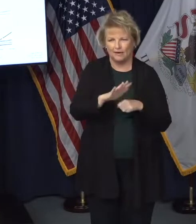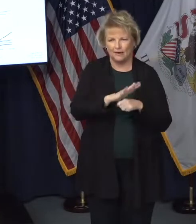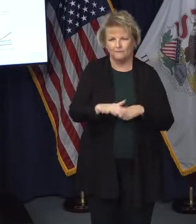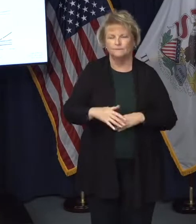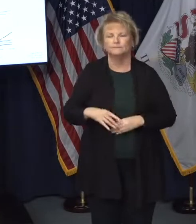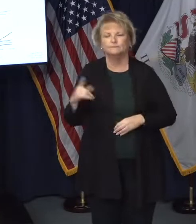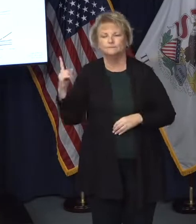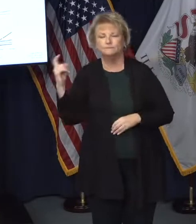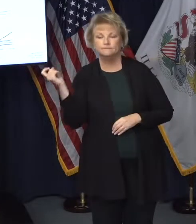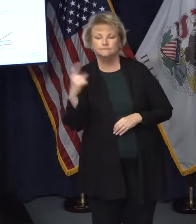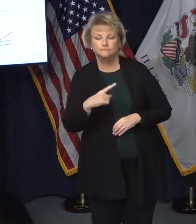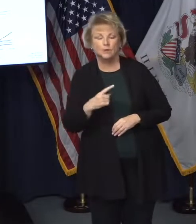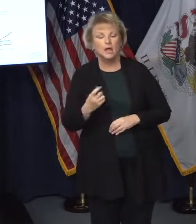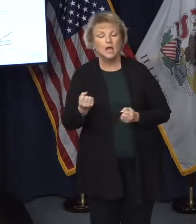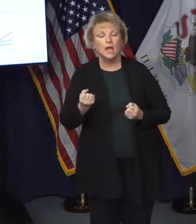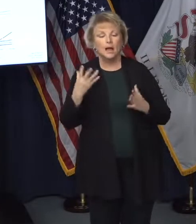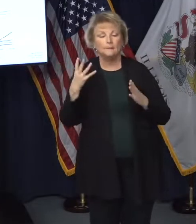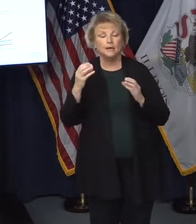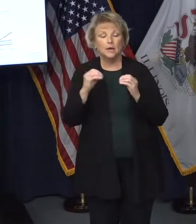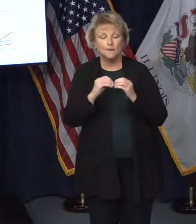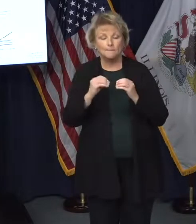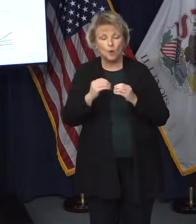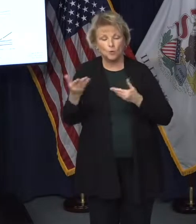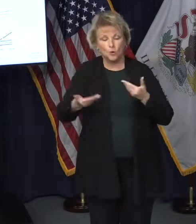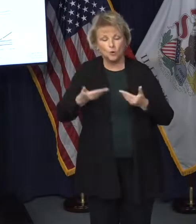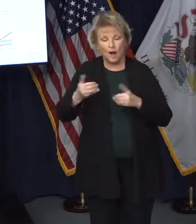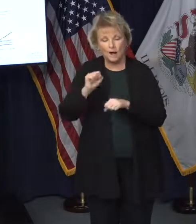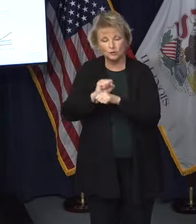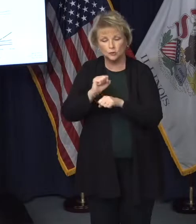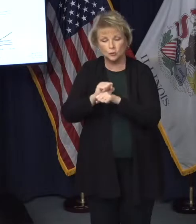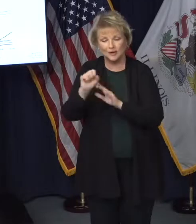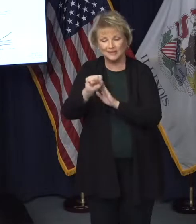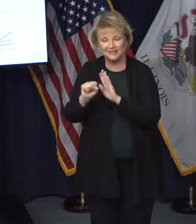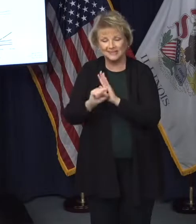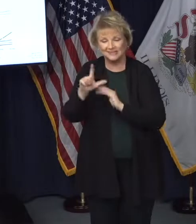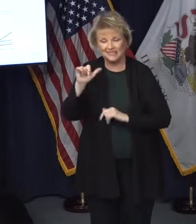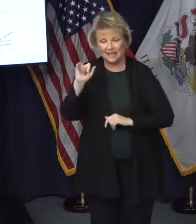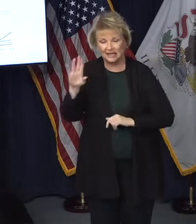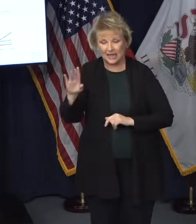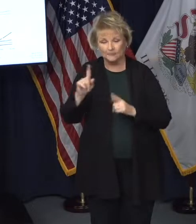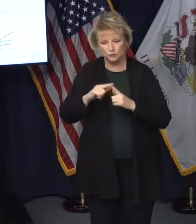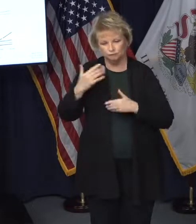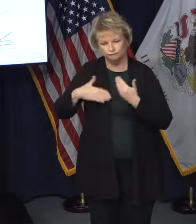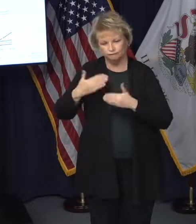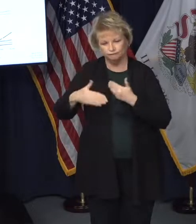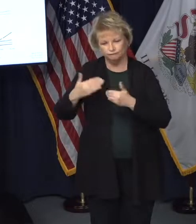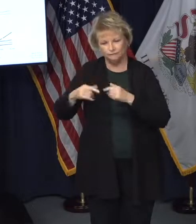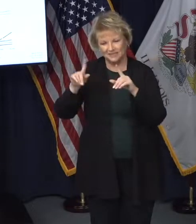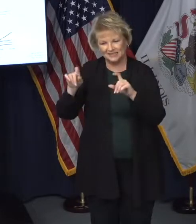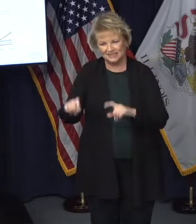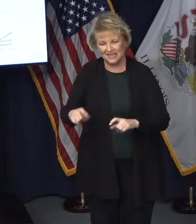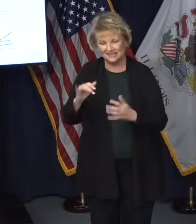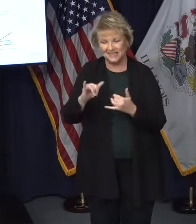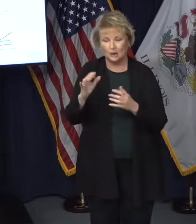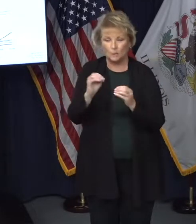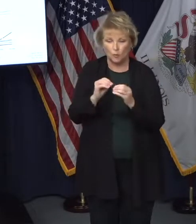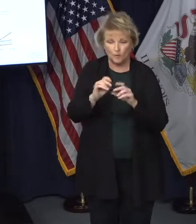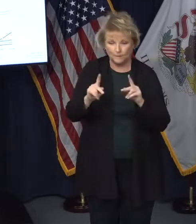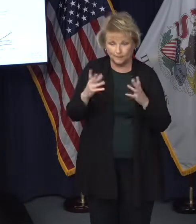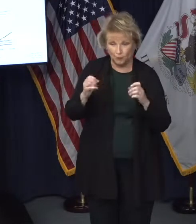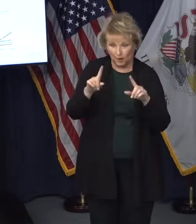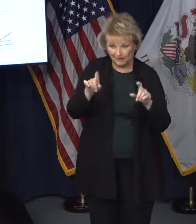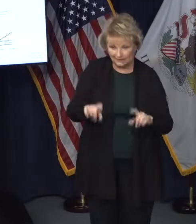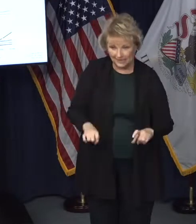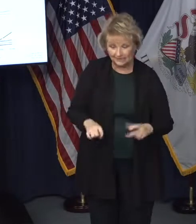Mizell is asking how many more state lab workers will be hired before the end of the year to speed up test processing times now that demand is way up. How many